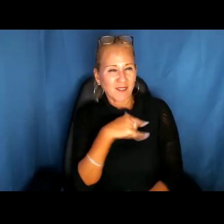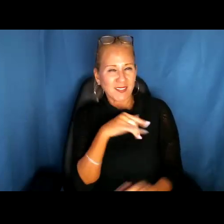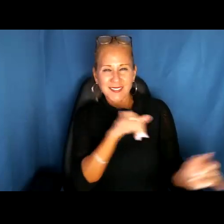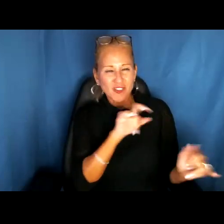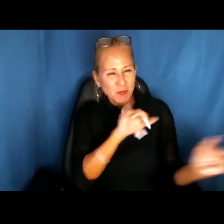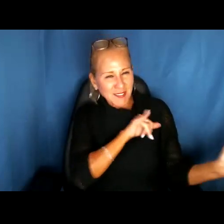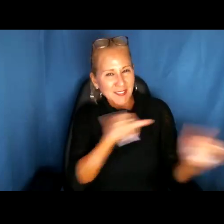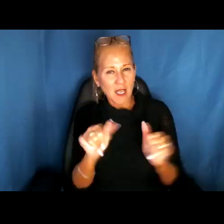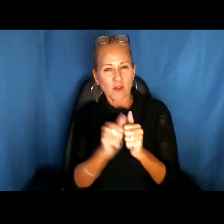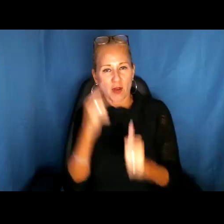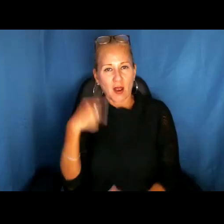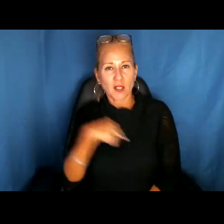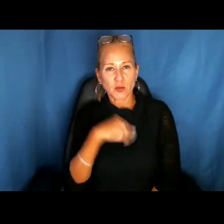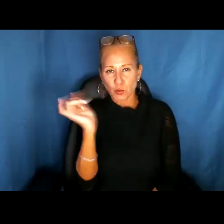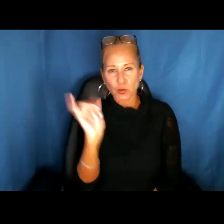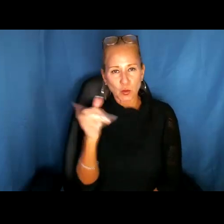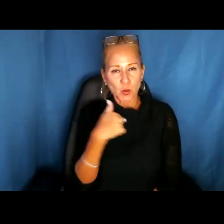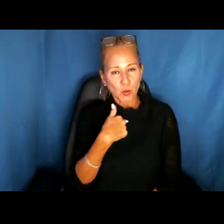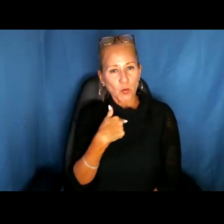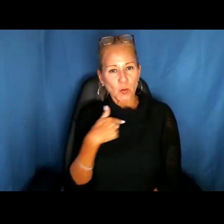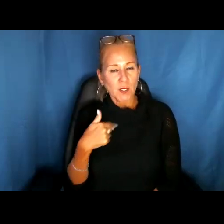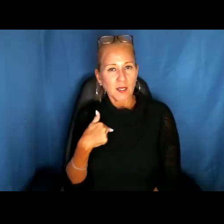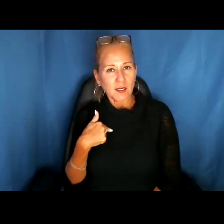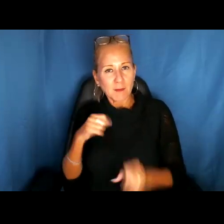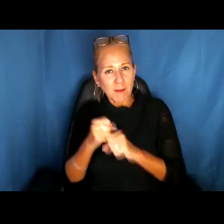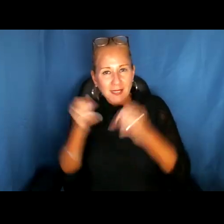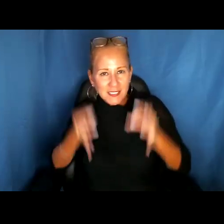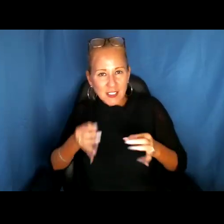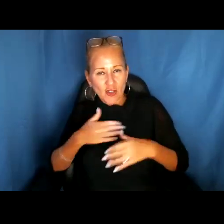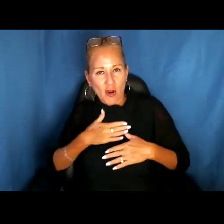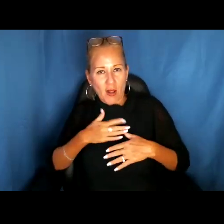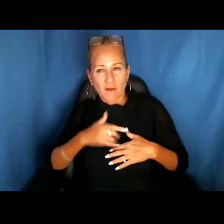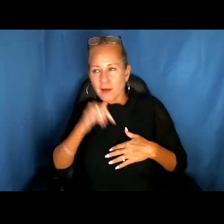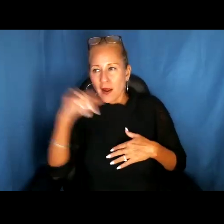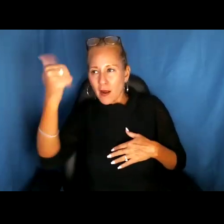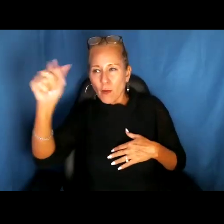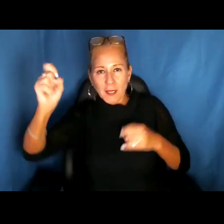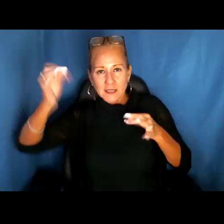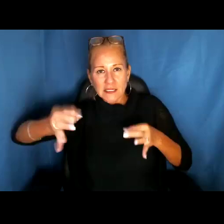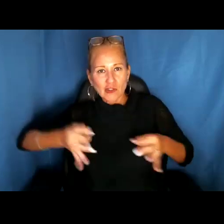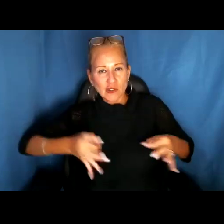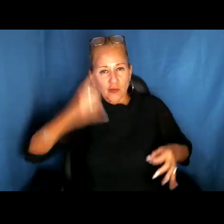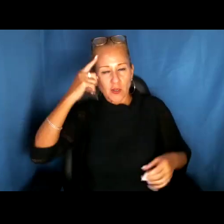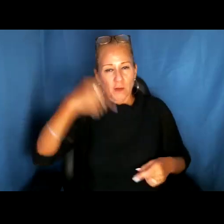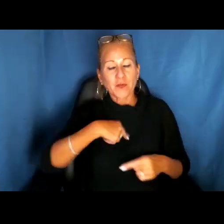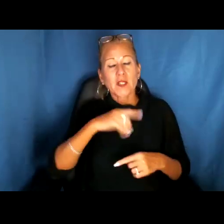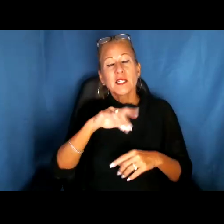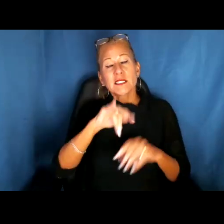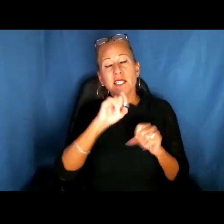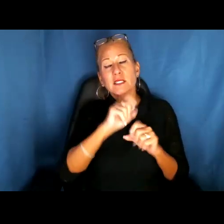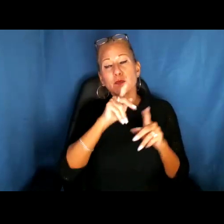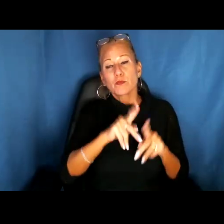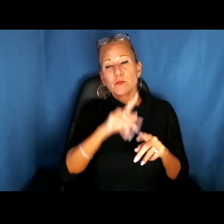for us with disabilities. We dictate our lives, not anybody else. So it takes person-centered planning